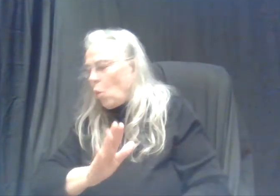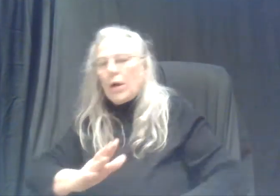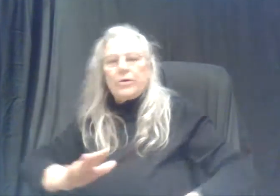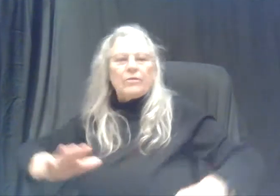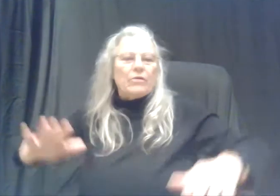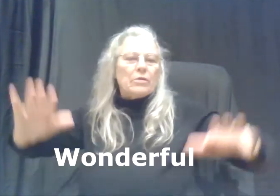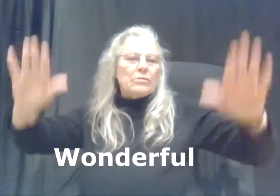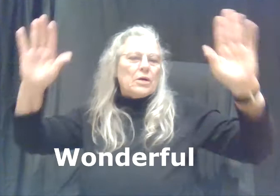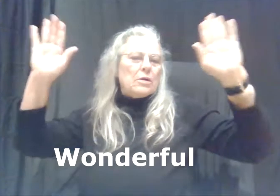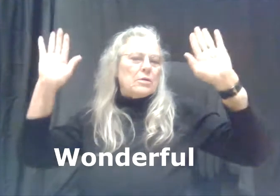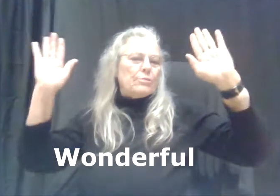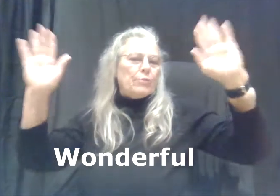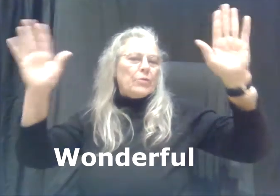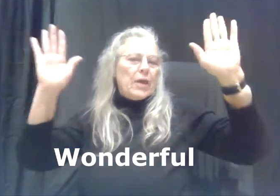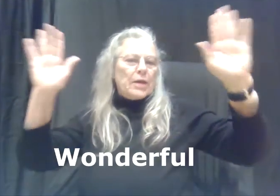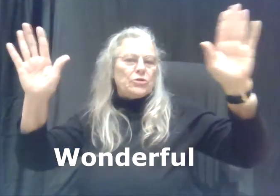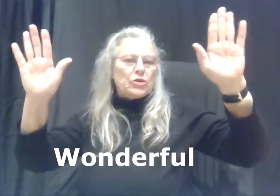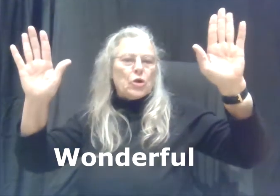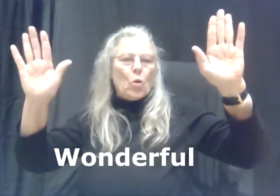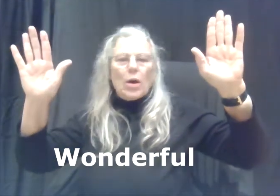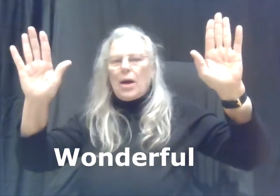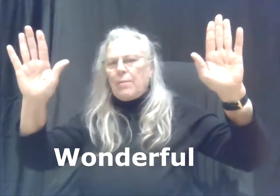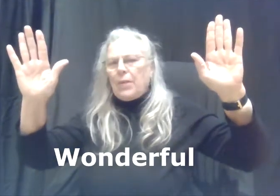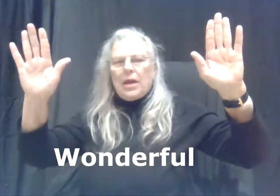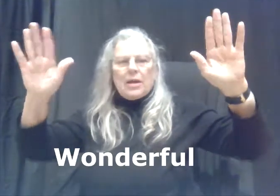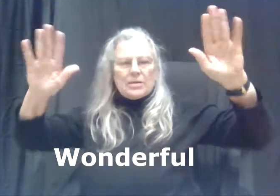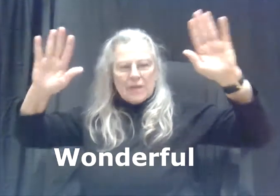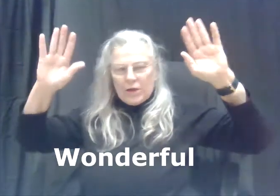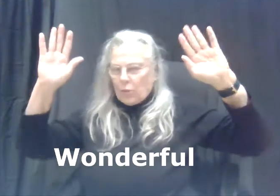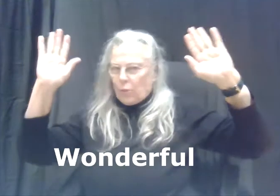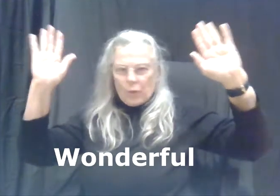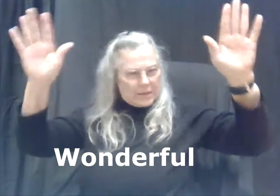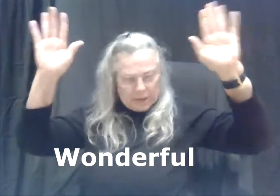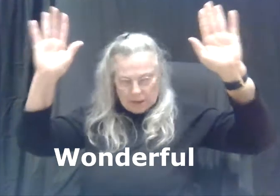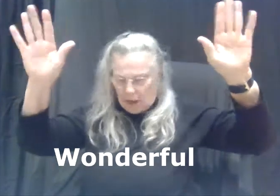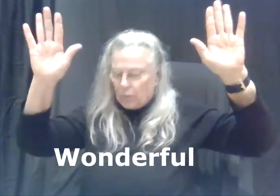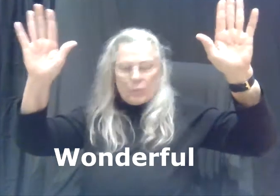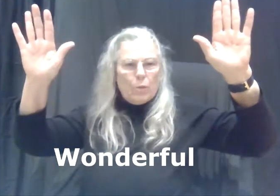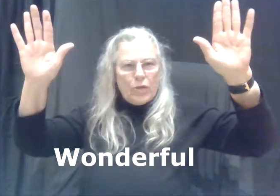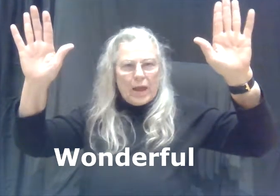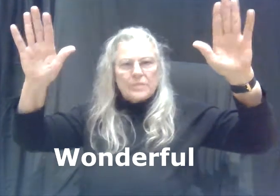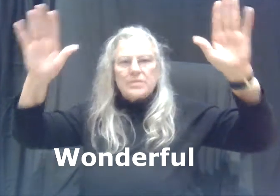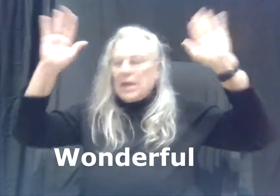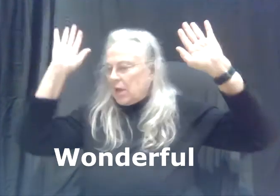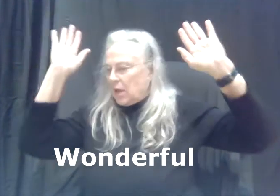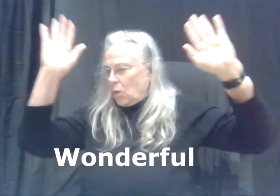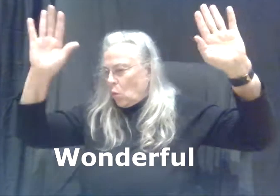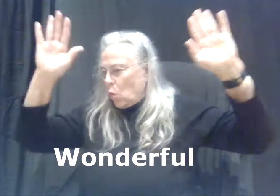Wonderful. Oh, both hands just go up. It's like you're praising God with both hands.